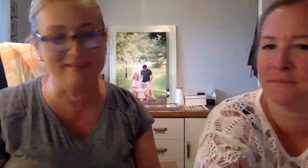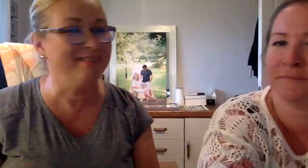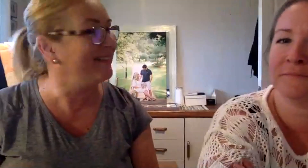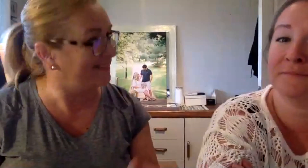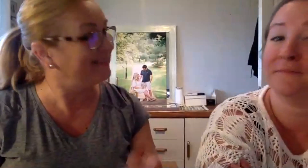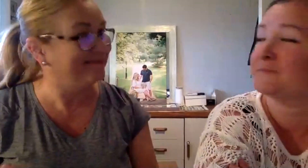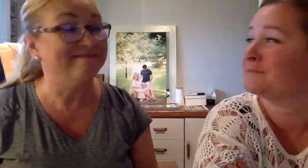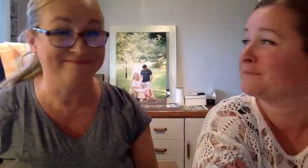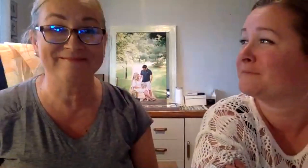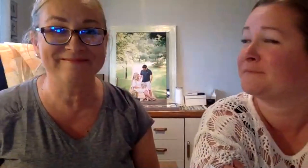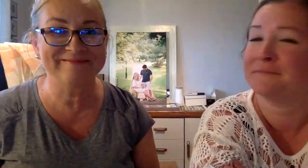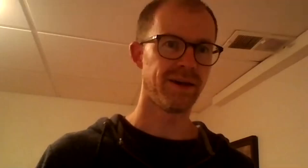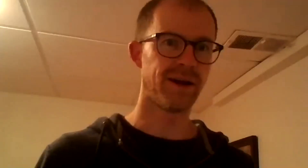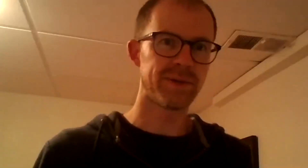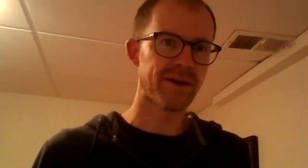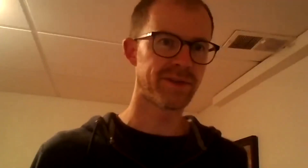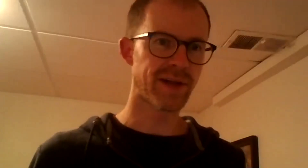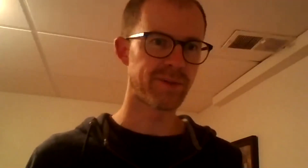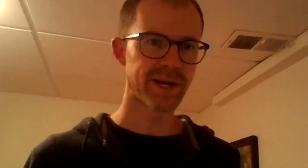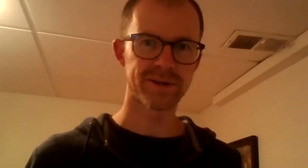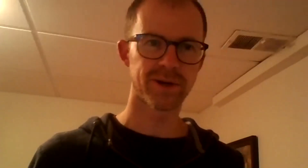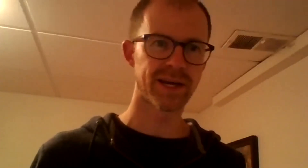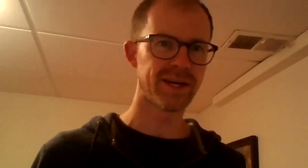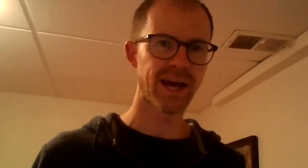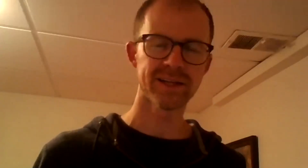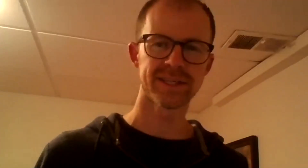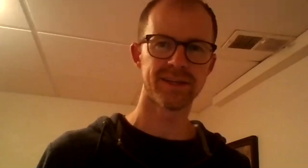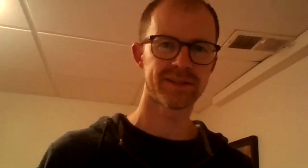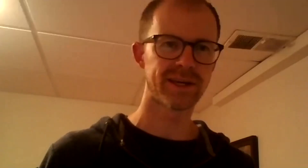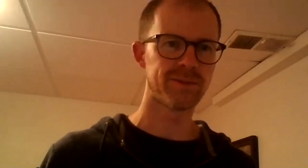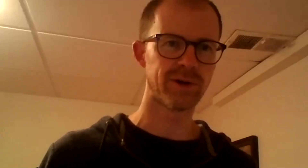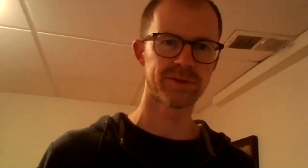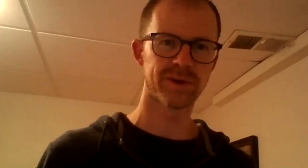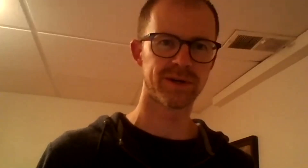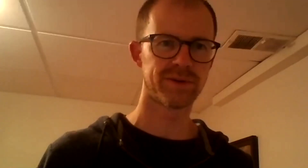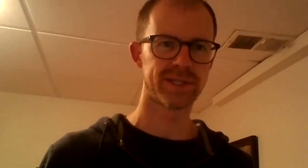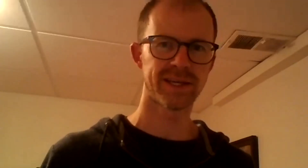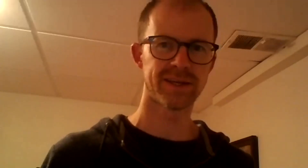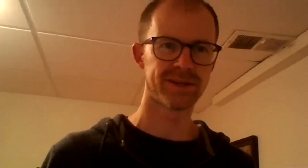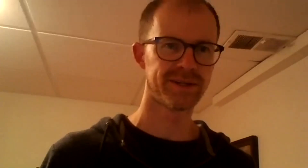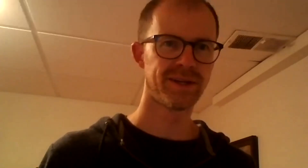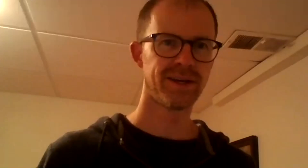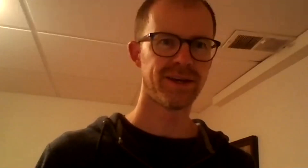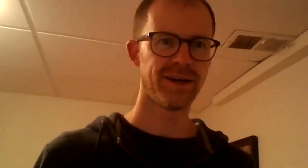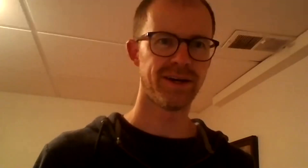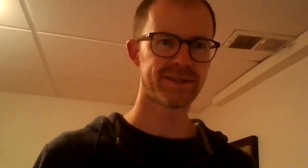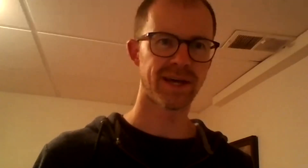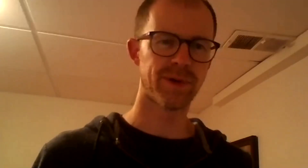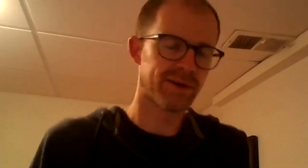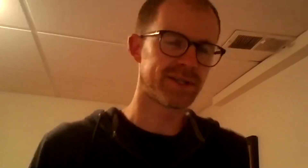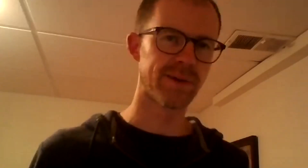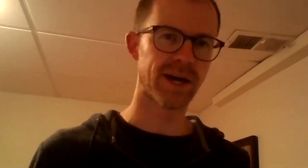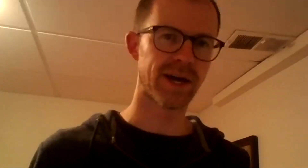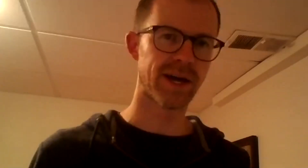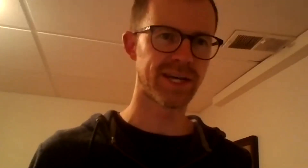you. And on behalf of the library, Gordana and Aleks, I'd like to thank you both for taking your time